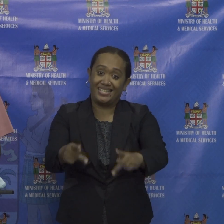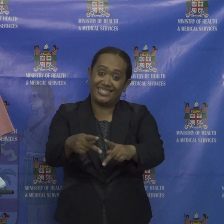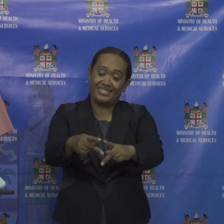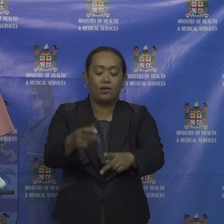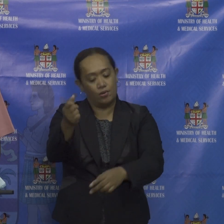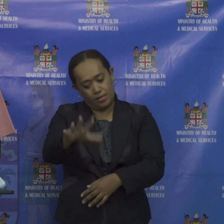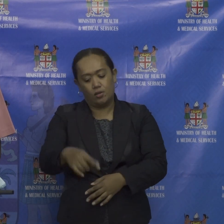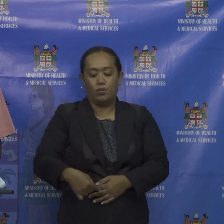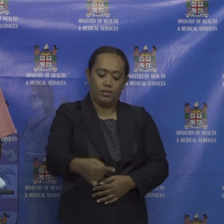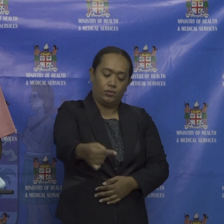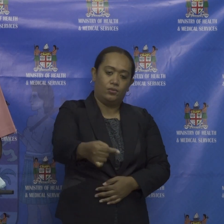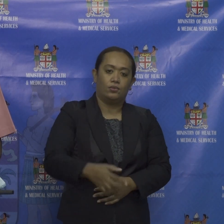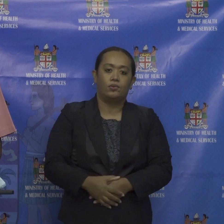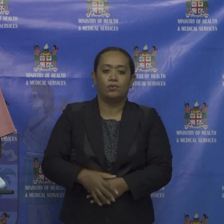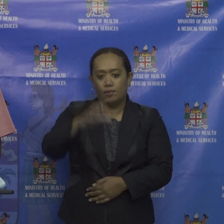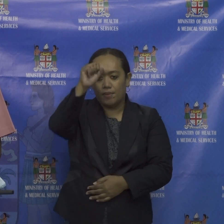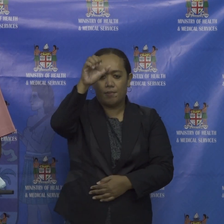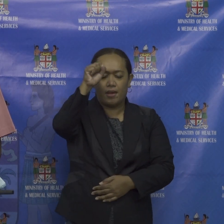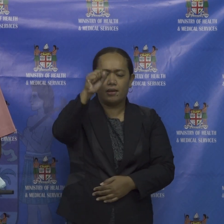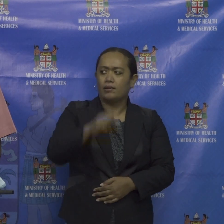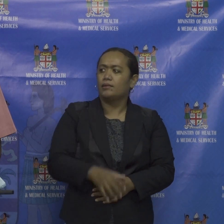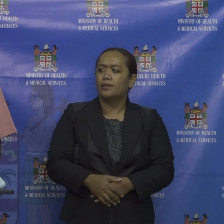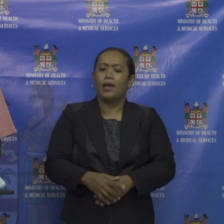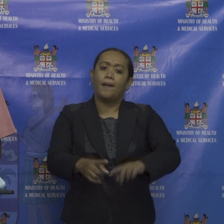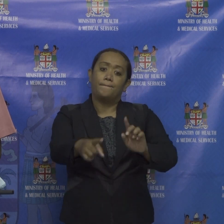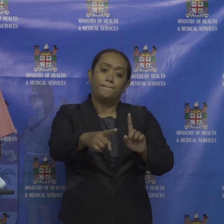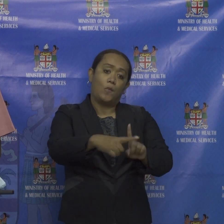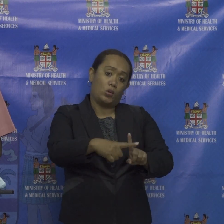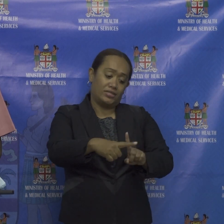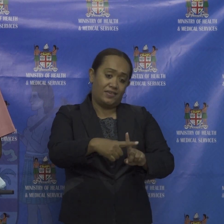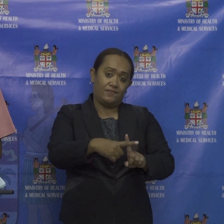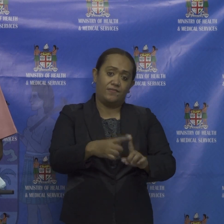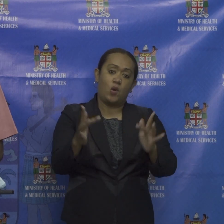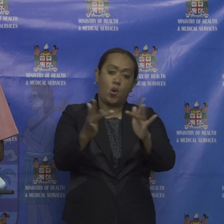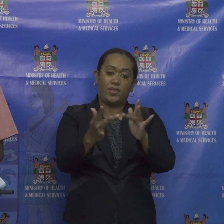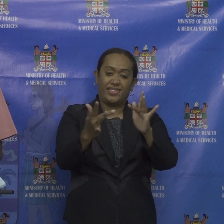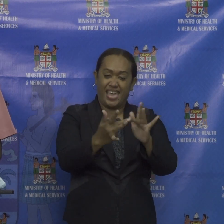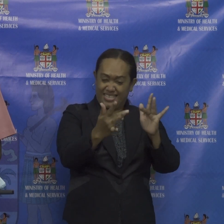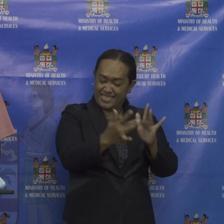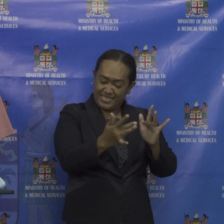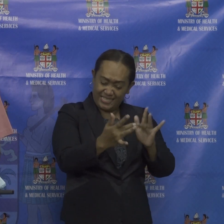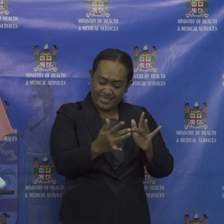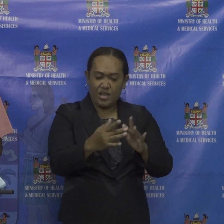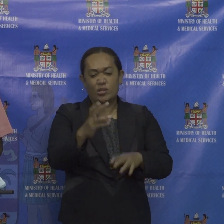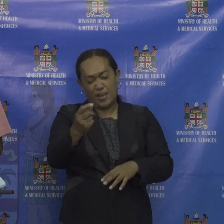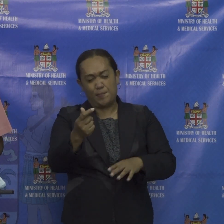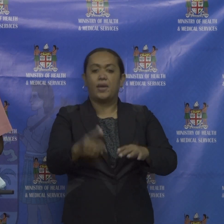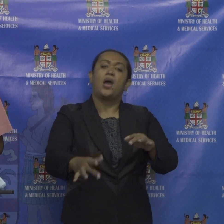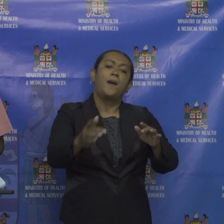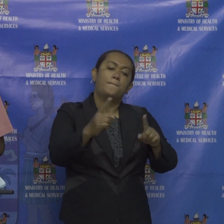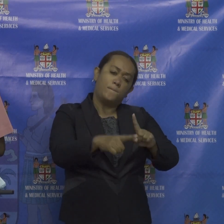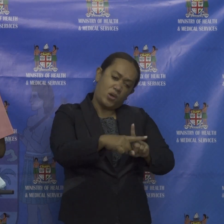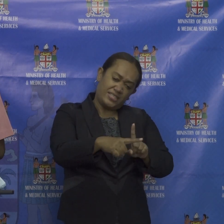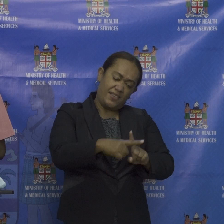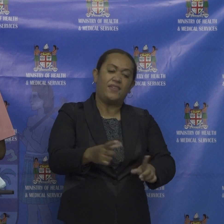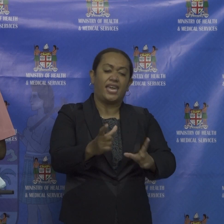providing, accommodating our positive contacts for positive cases, as well as